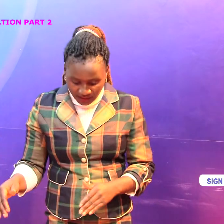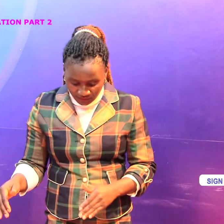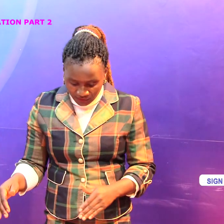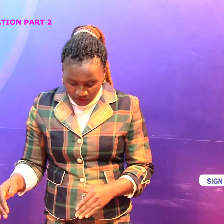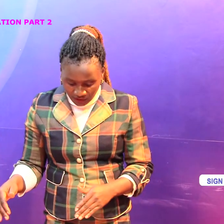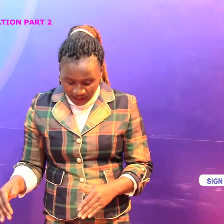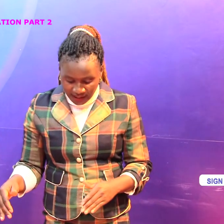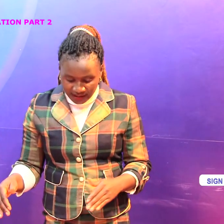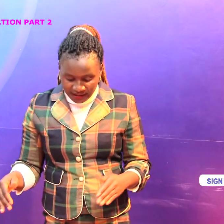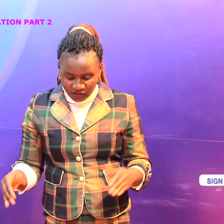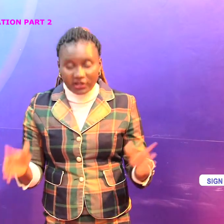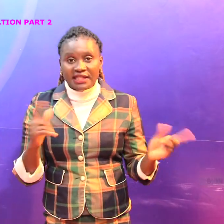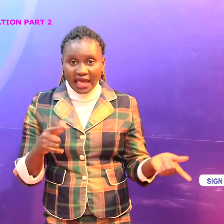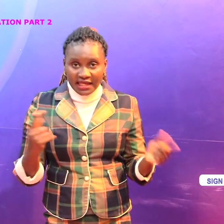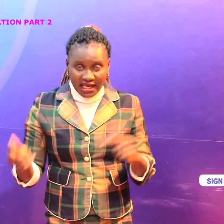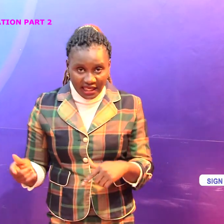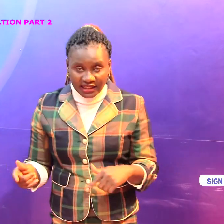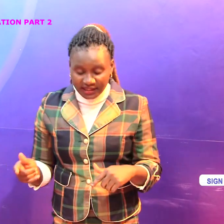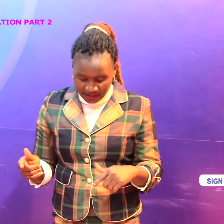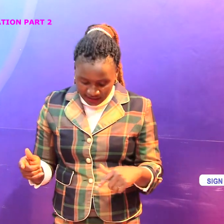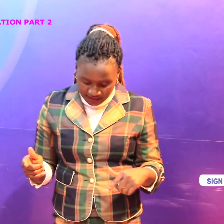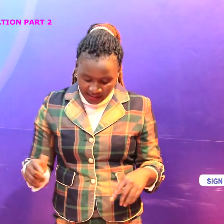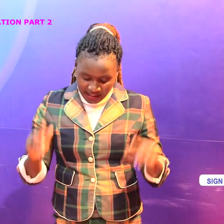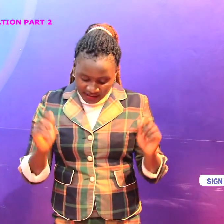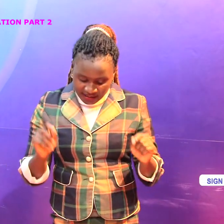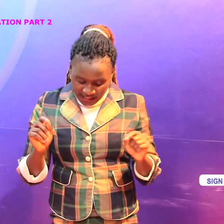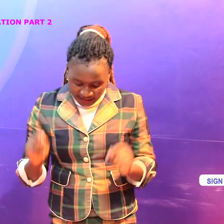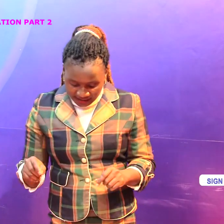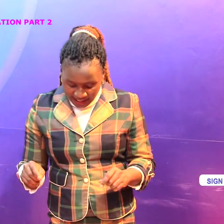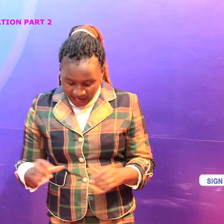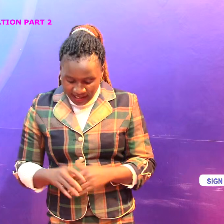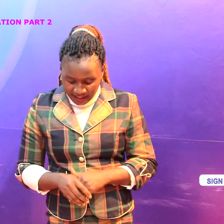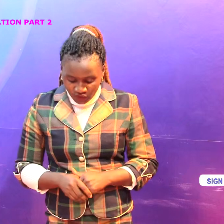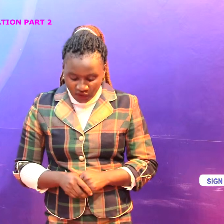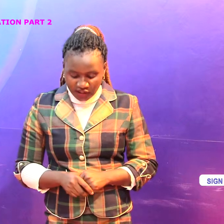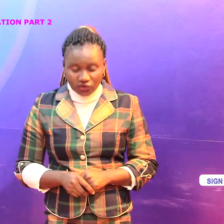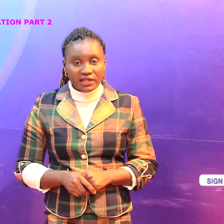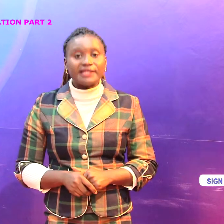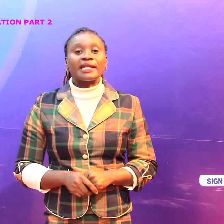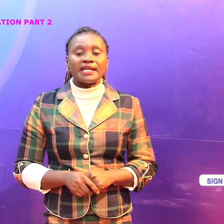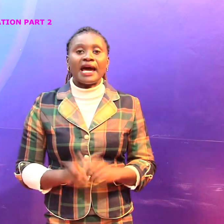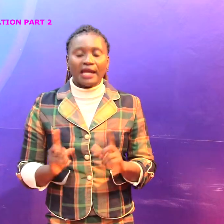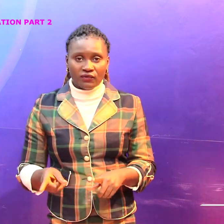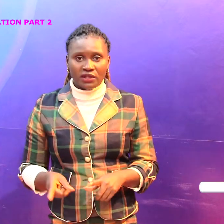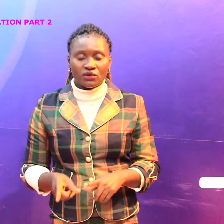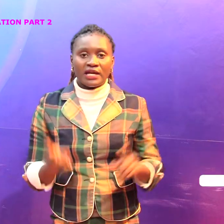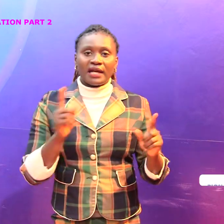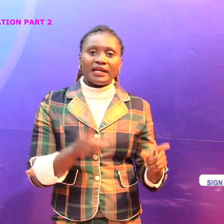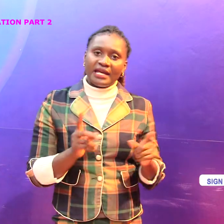arrive. Okay. So in signed English is the director arrived when the students had arrived. So the